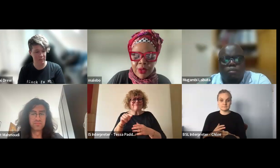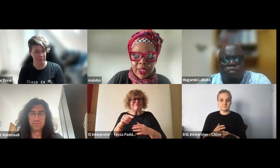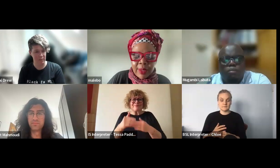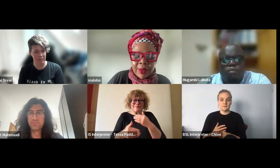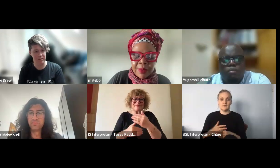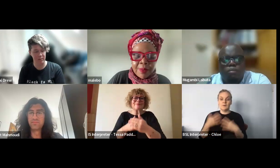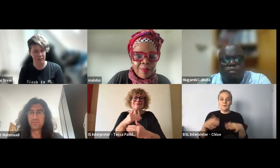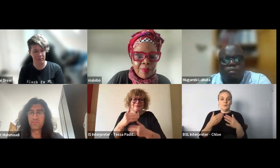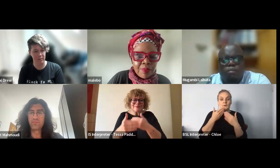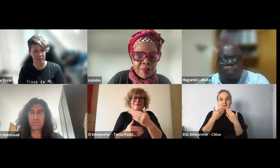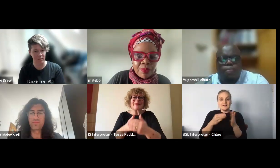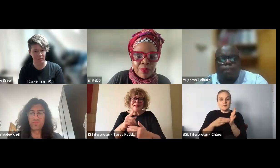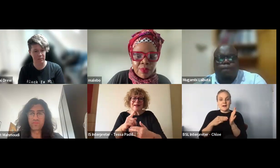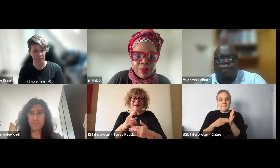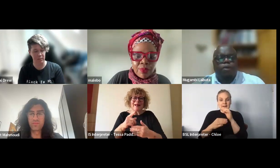Mugambi, you can come in.